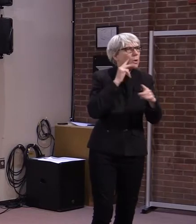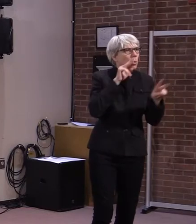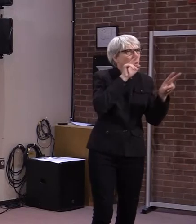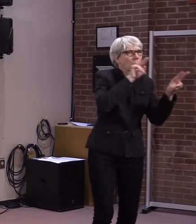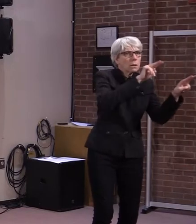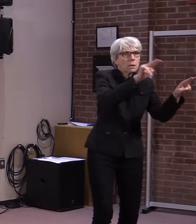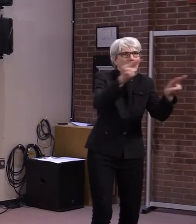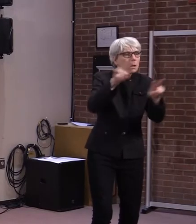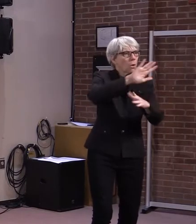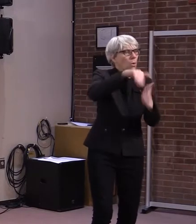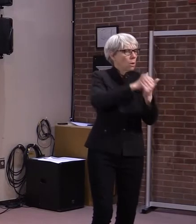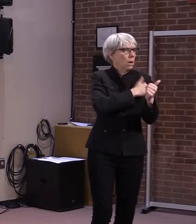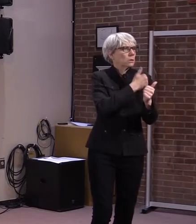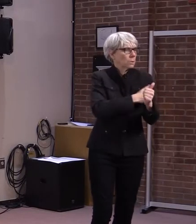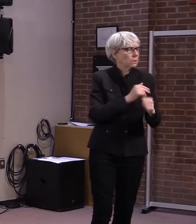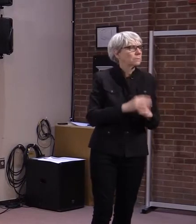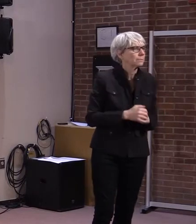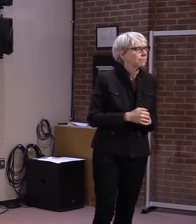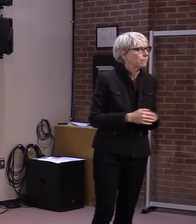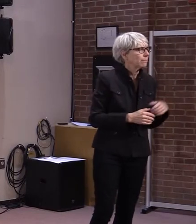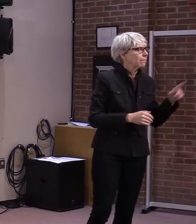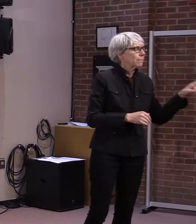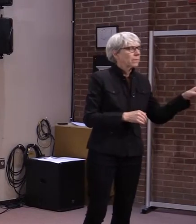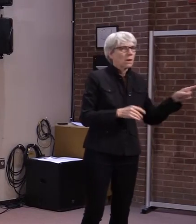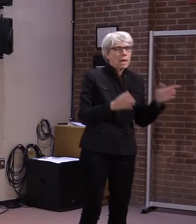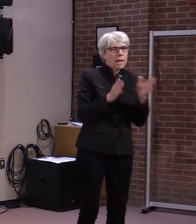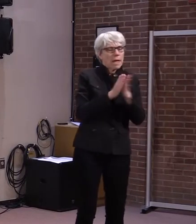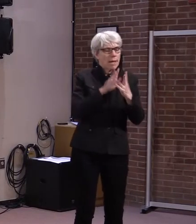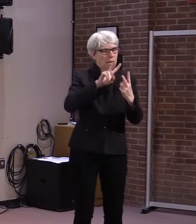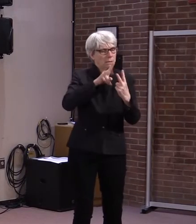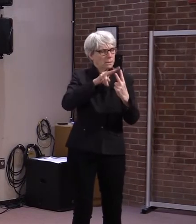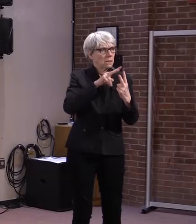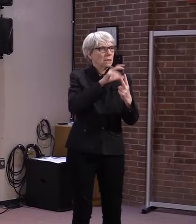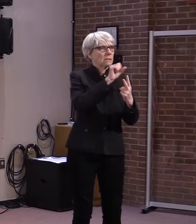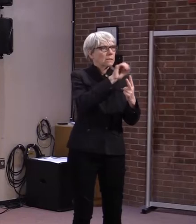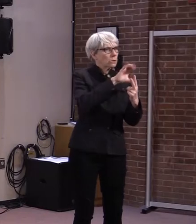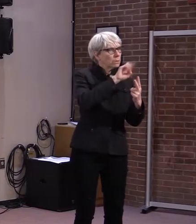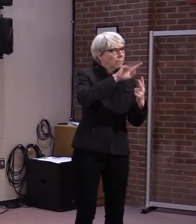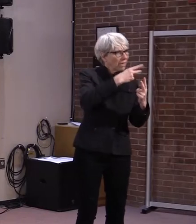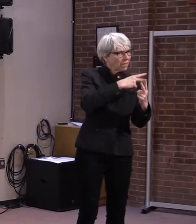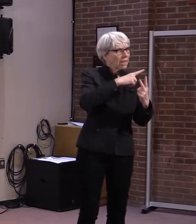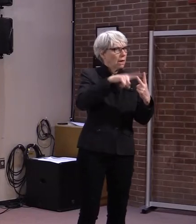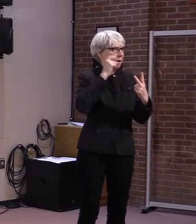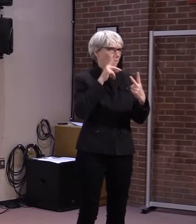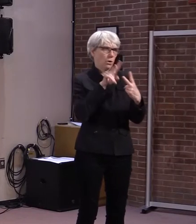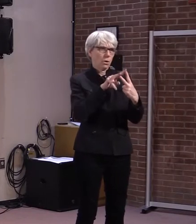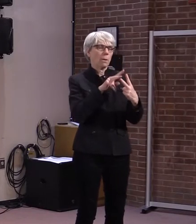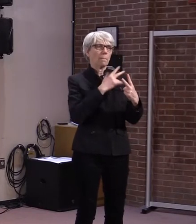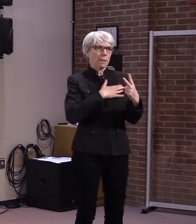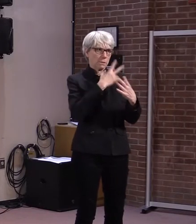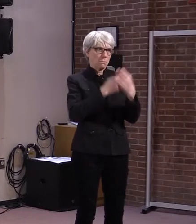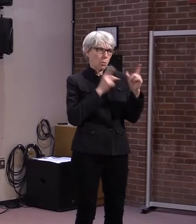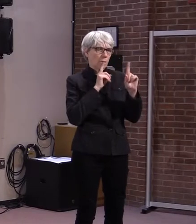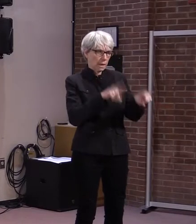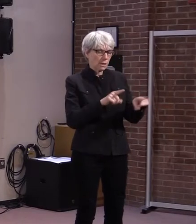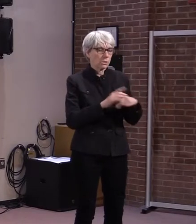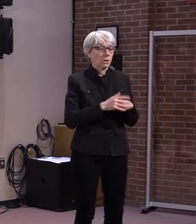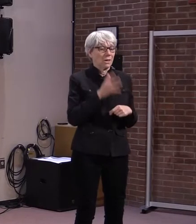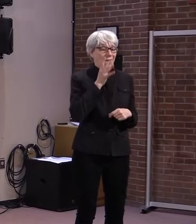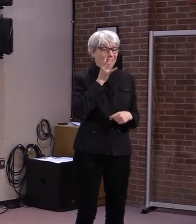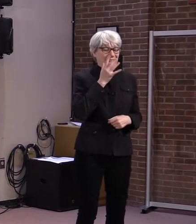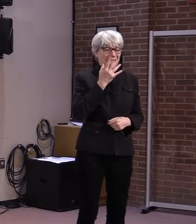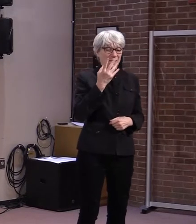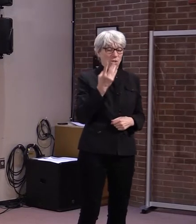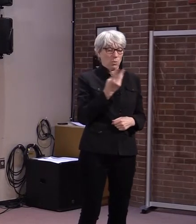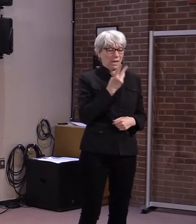basis. Secretary Smith, and also Governor, I'd like you to weigh in on this too. This Thursday, eligibility for the general assistance